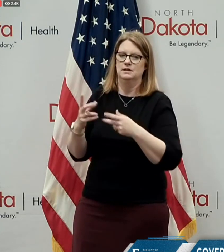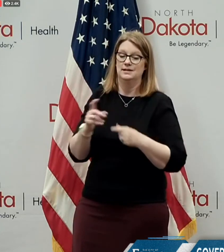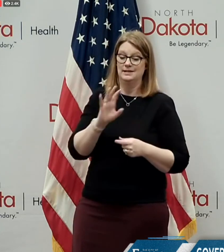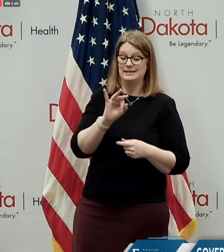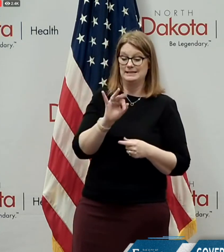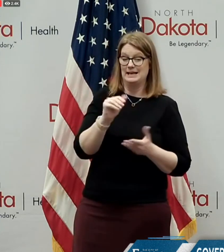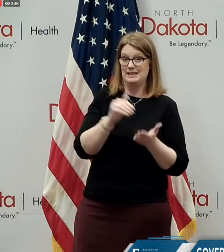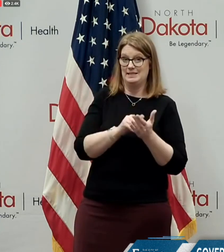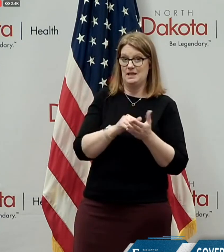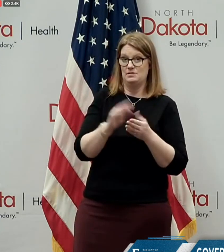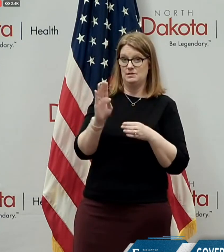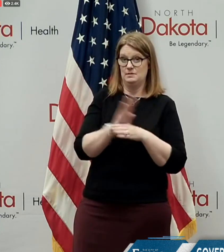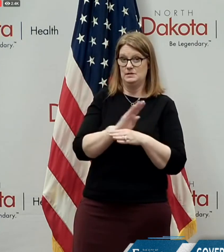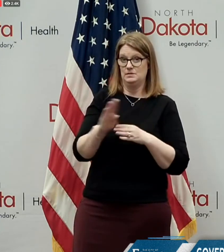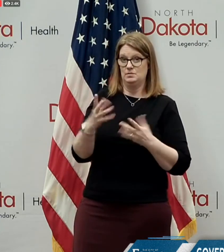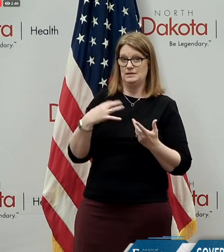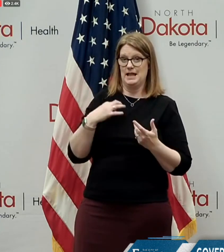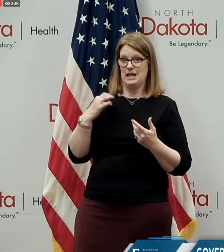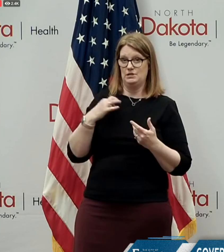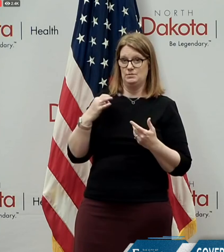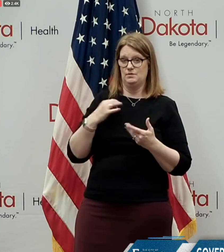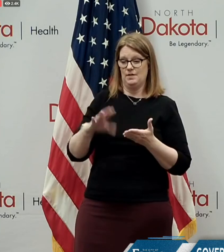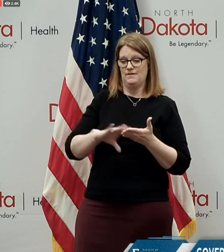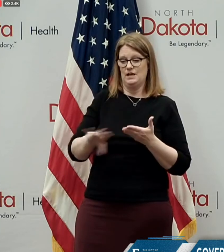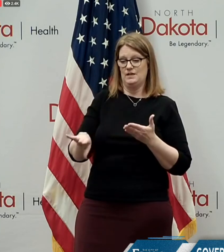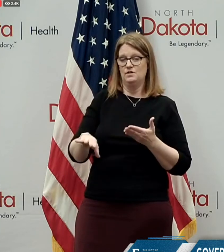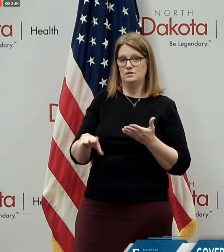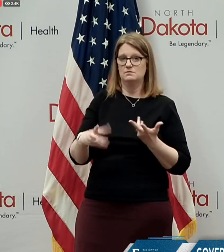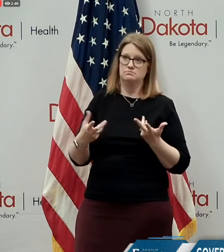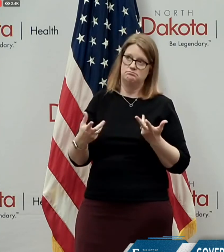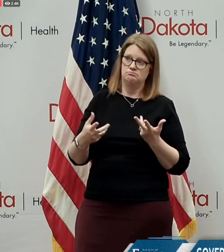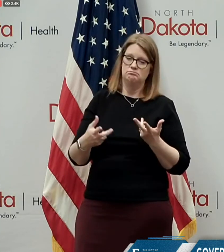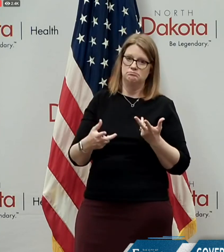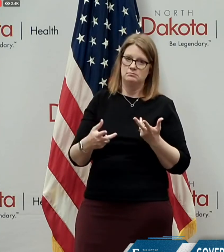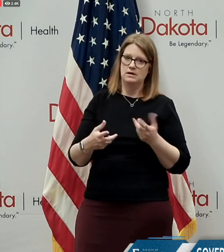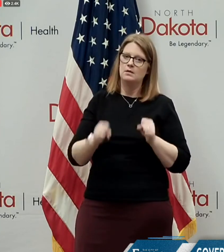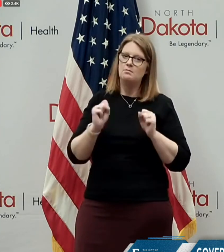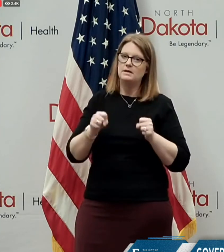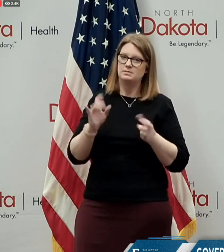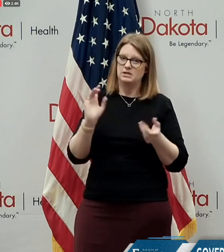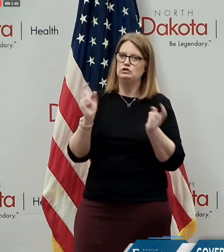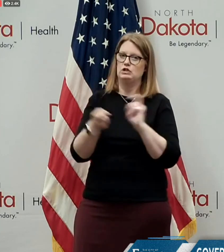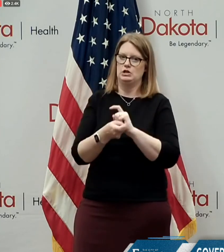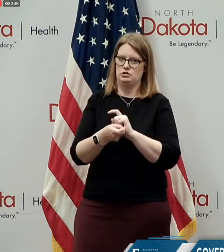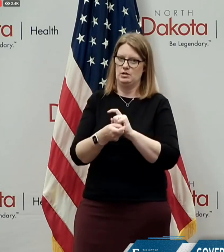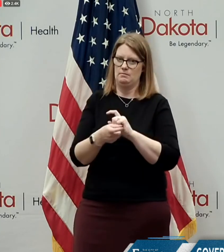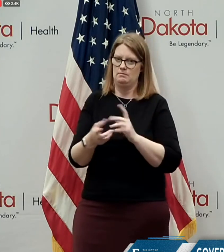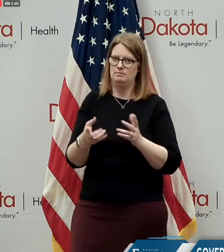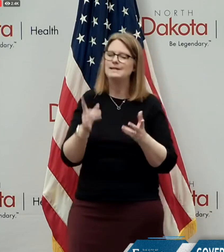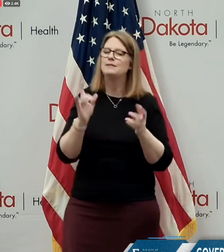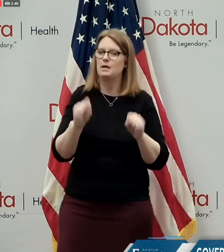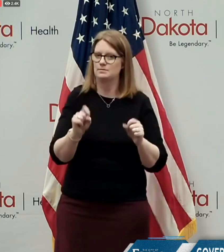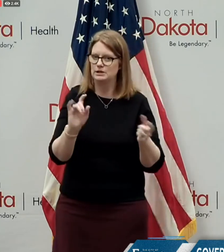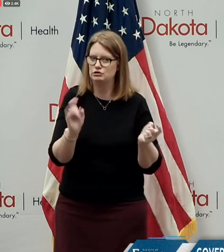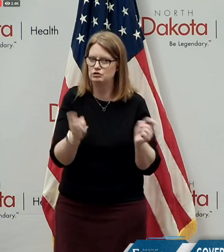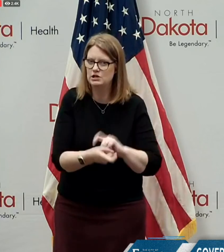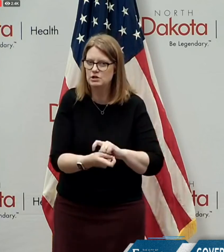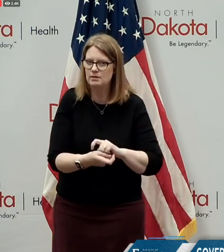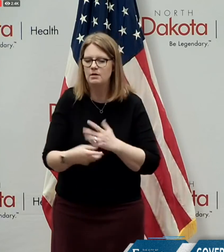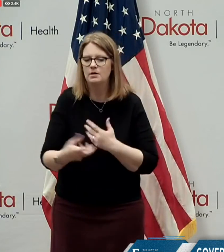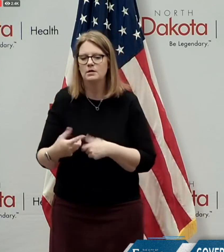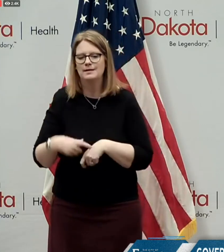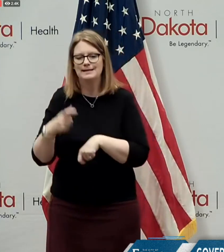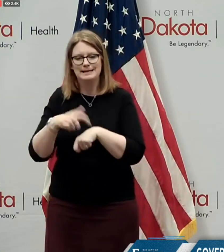Dakota businesses of what is eligible for the forgiveness, and it could change those substantially. The timing of the